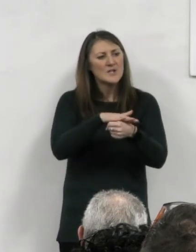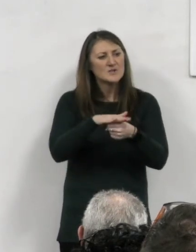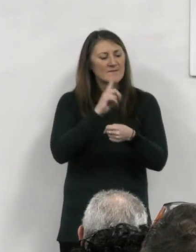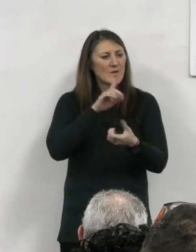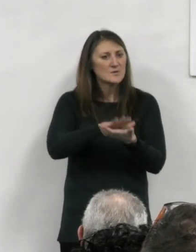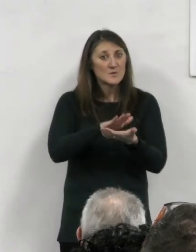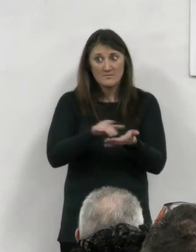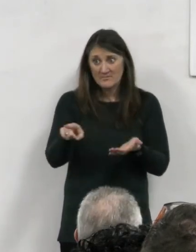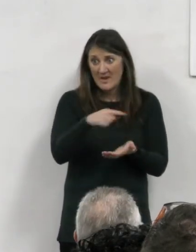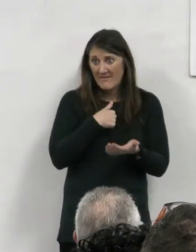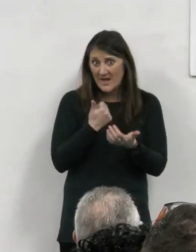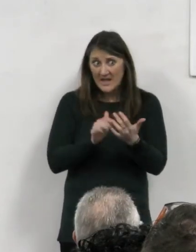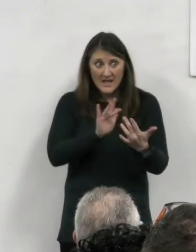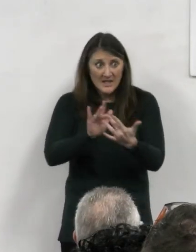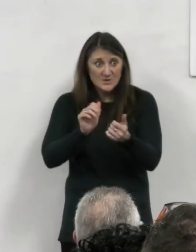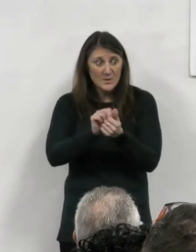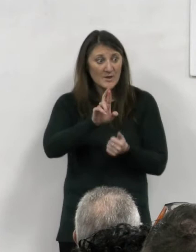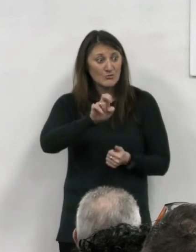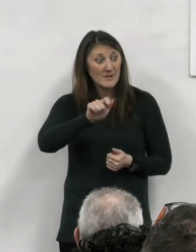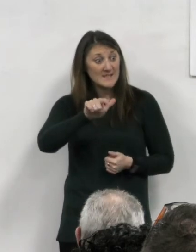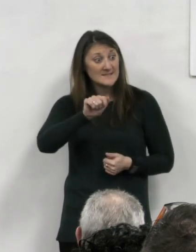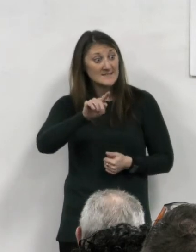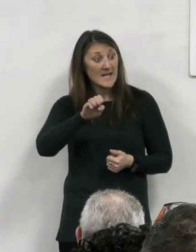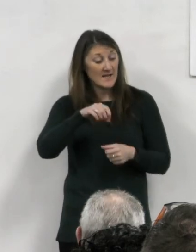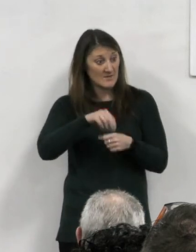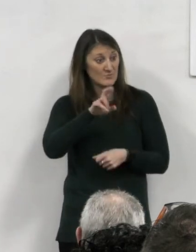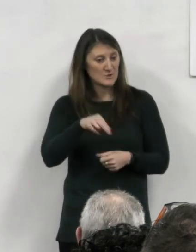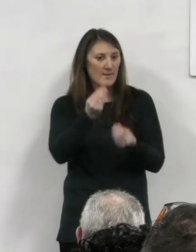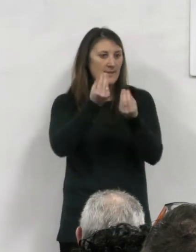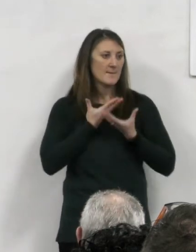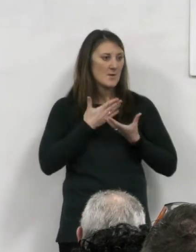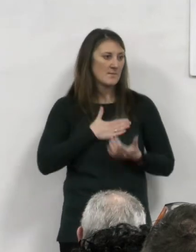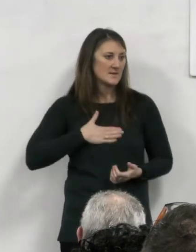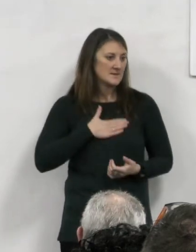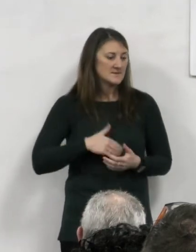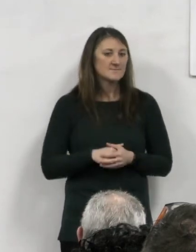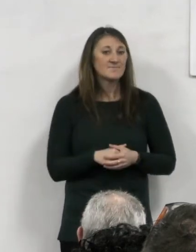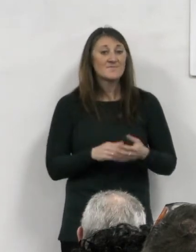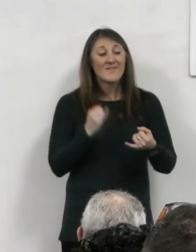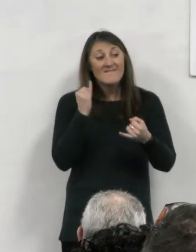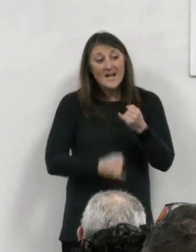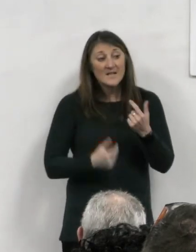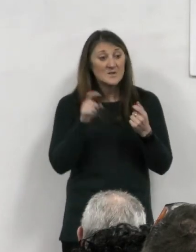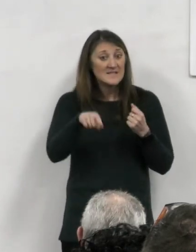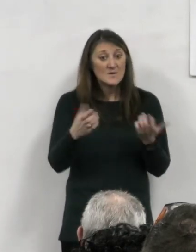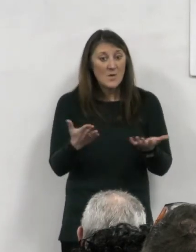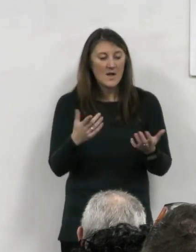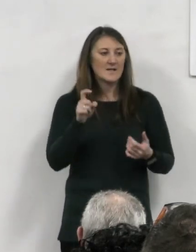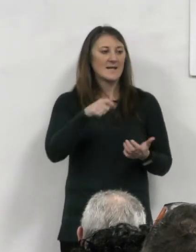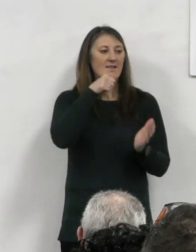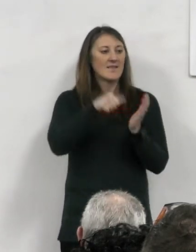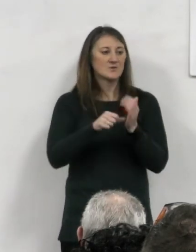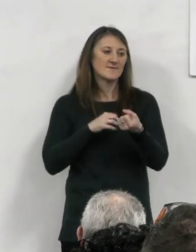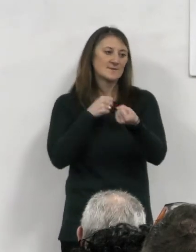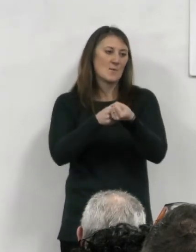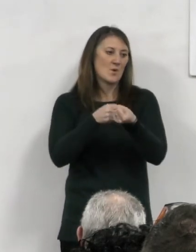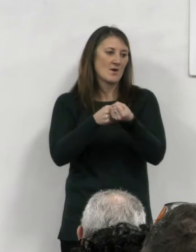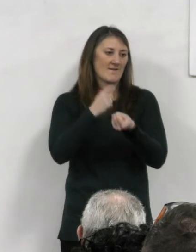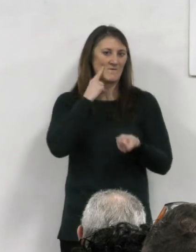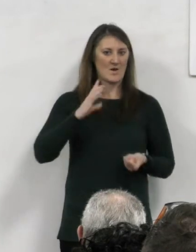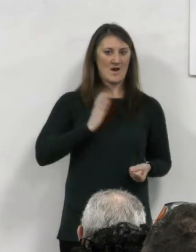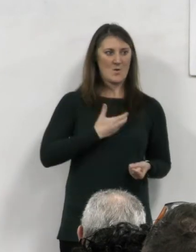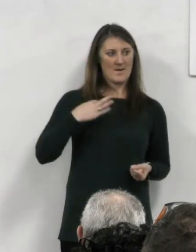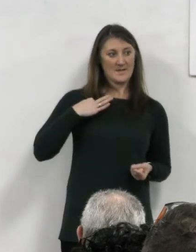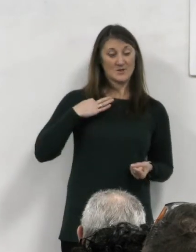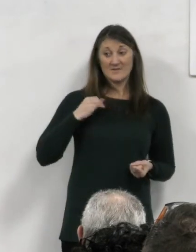connections to real estate development throughout Rochester, please let me know. And finally, we need letters of support for our application. If you believe